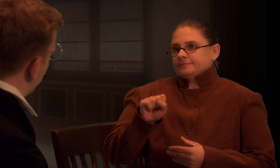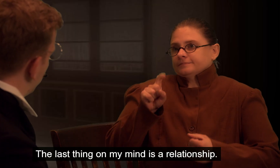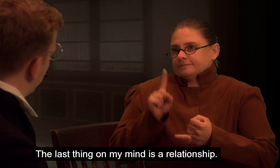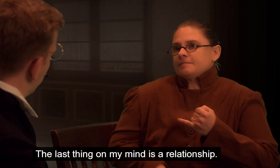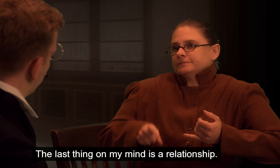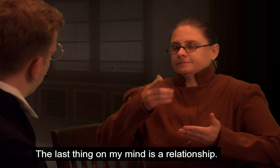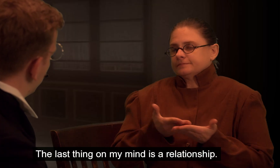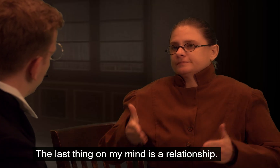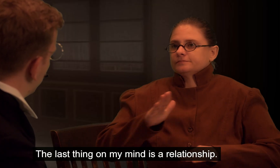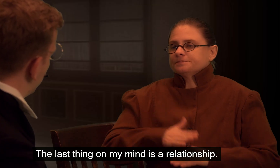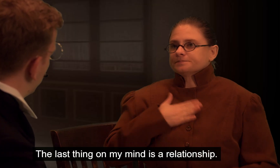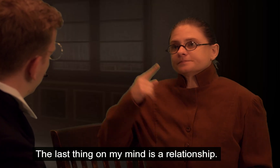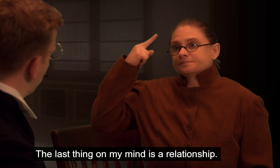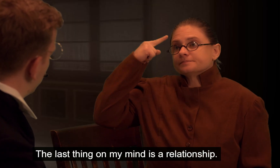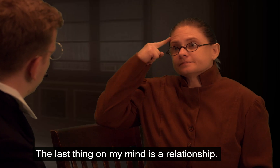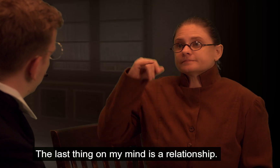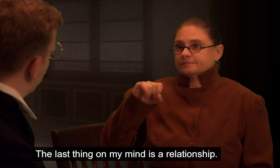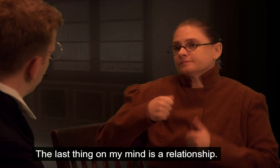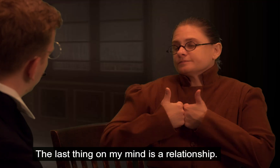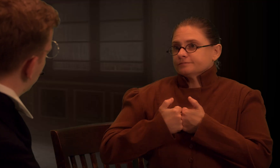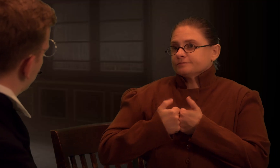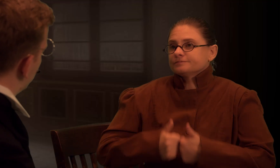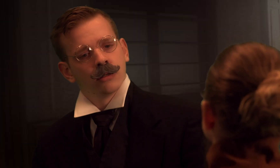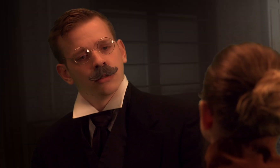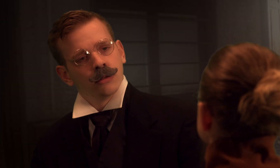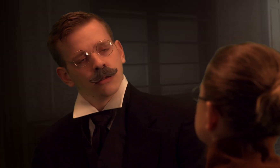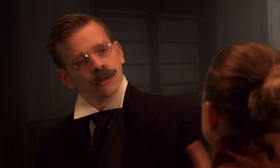The last thing on my mind is a relationship.